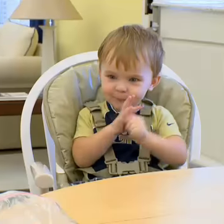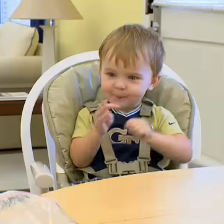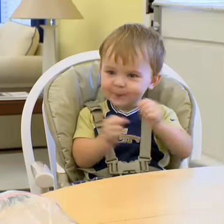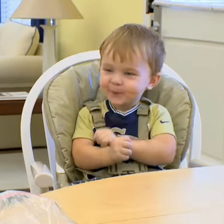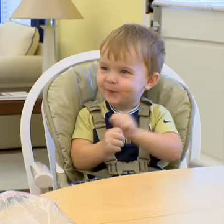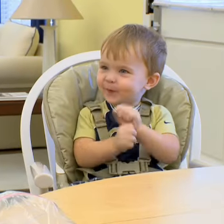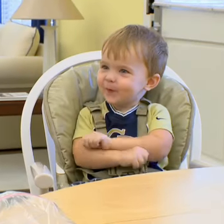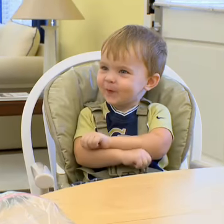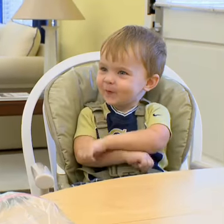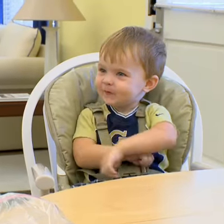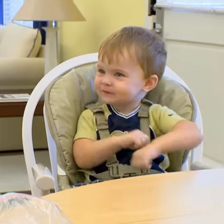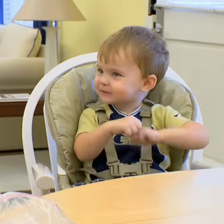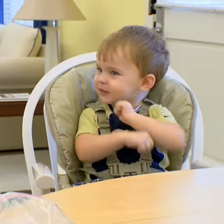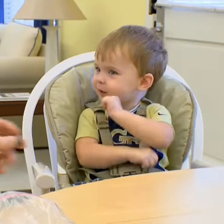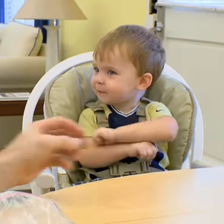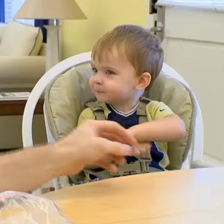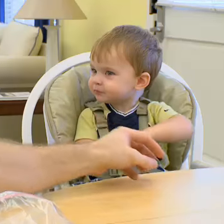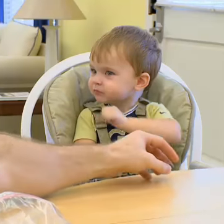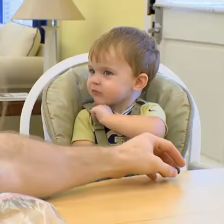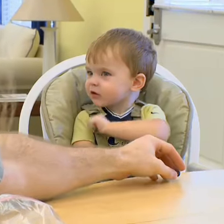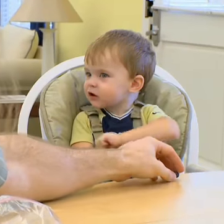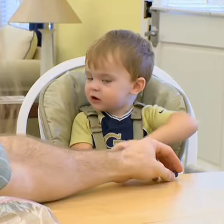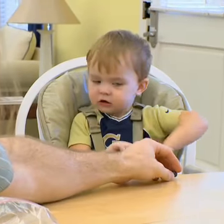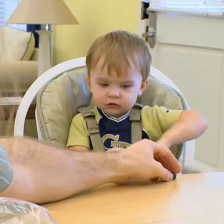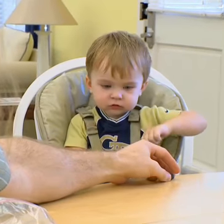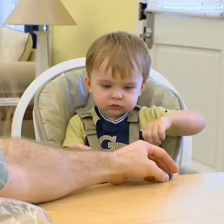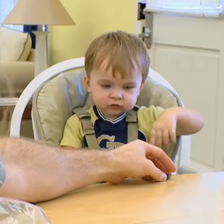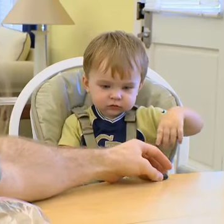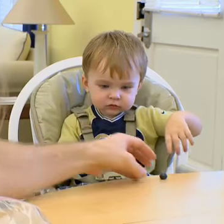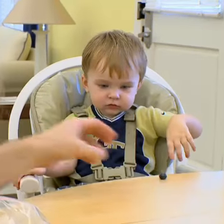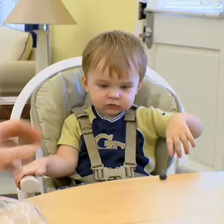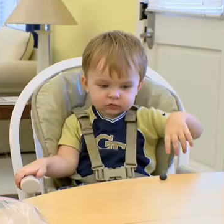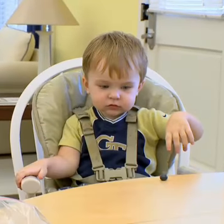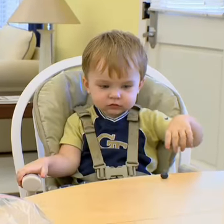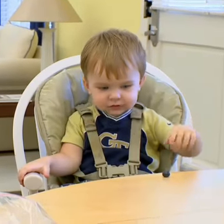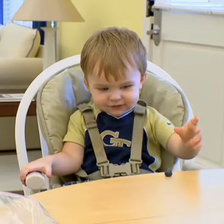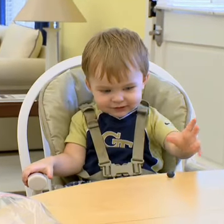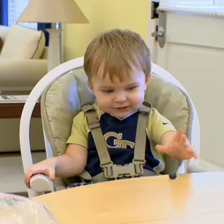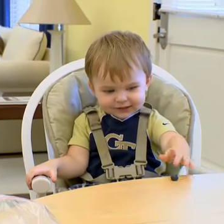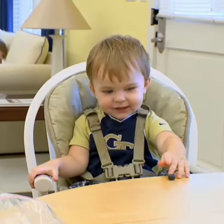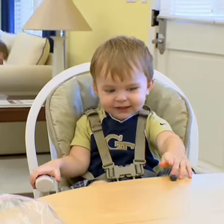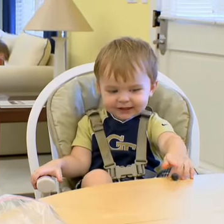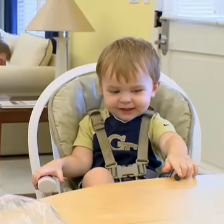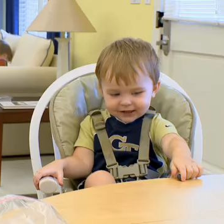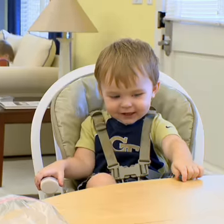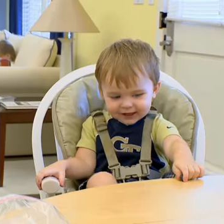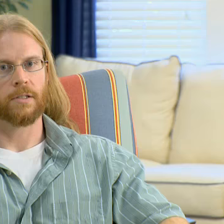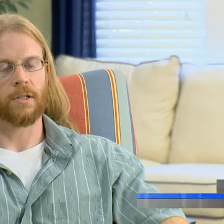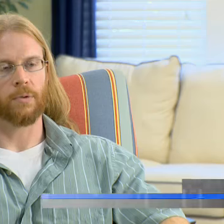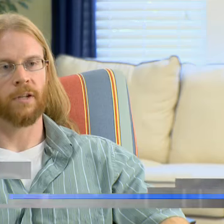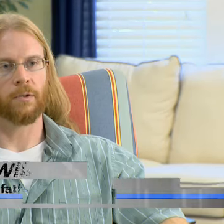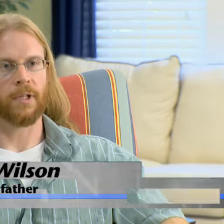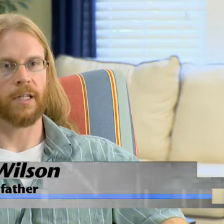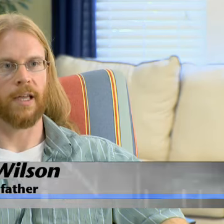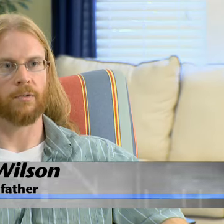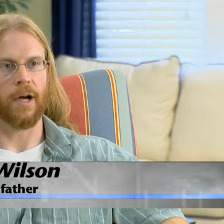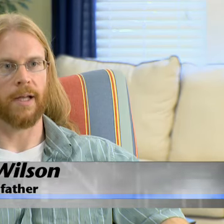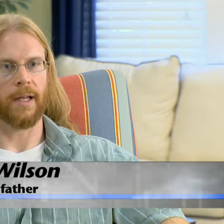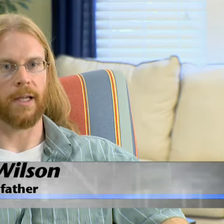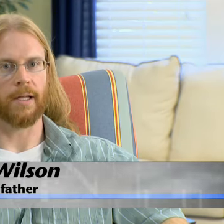starner's colleague Jeff Wilson started teaching Wyatt simple signs months before he could talk whenever we gave Wyatt a